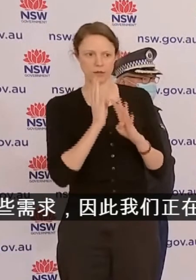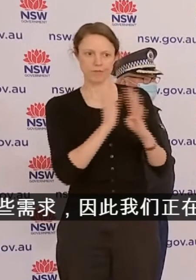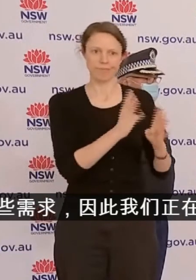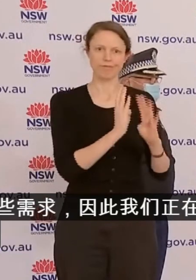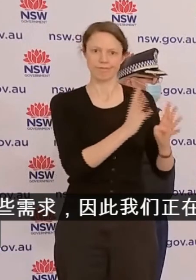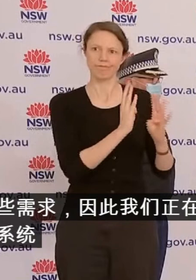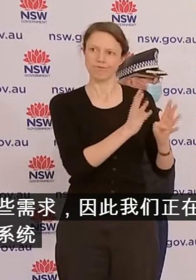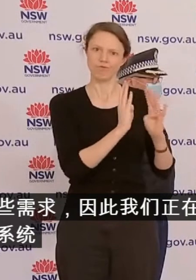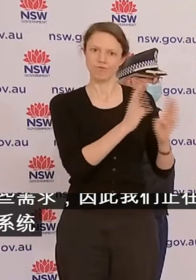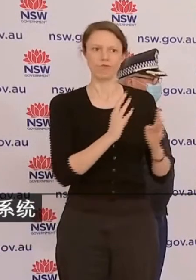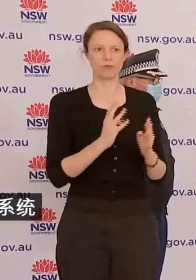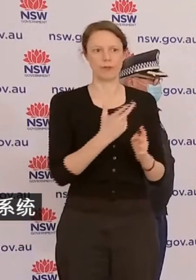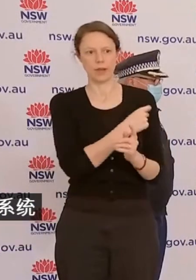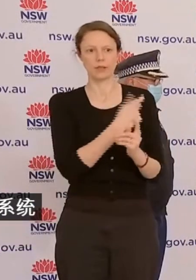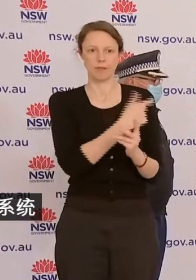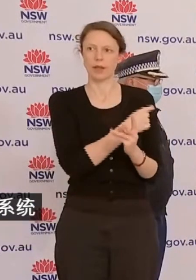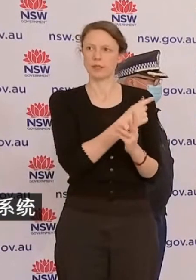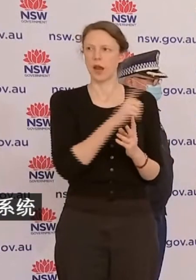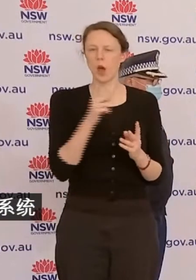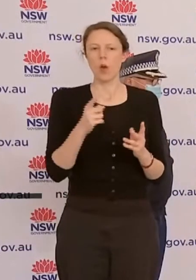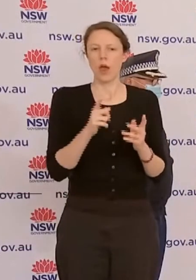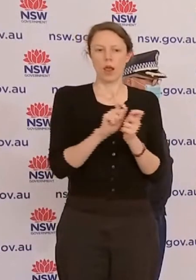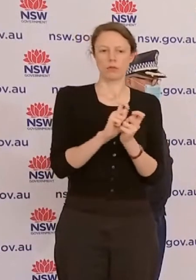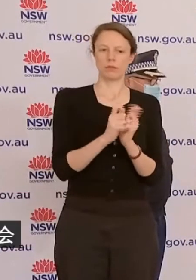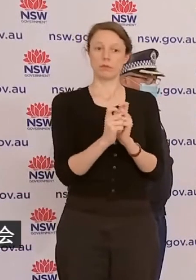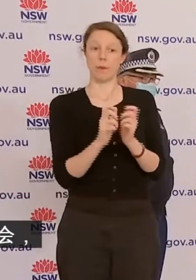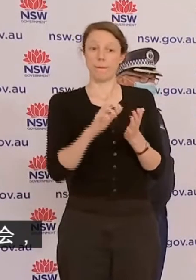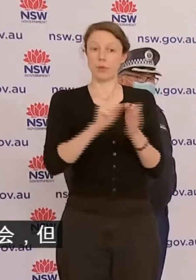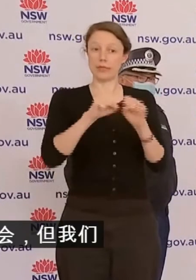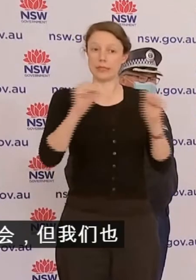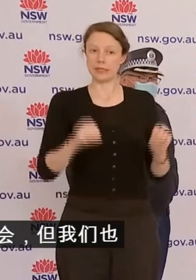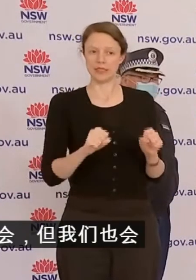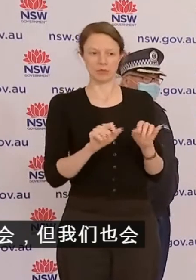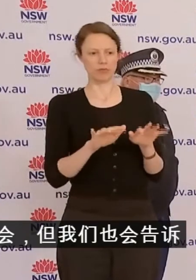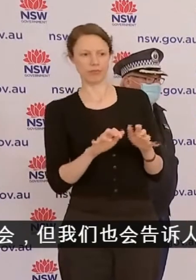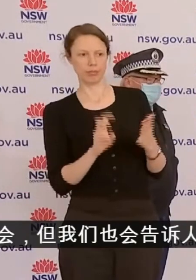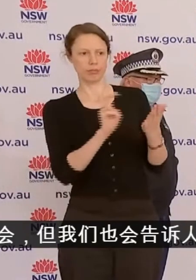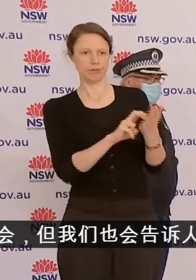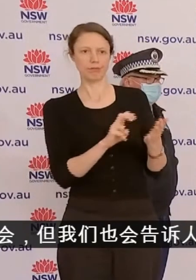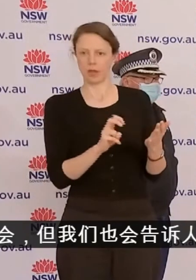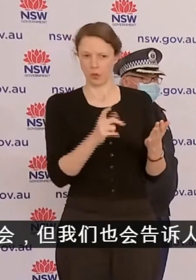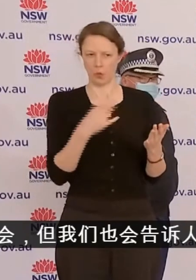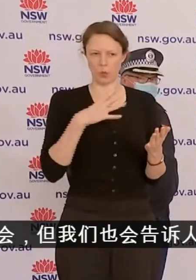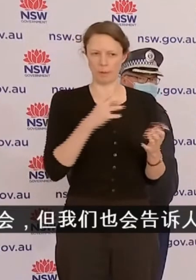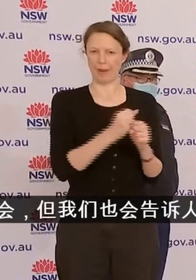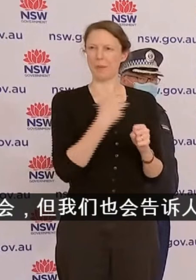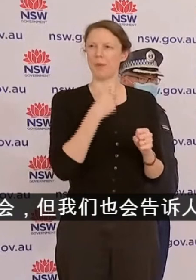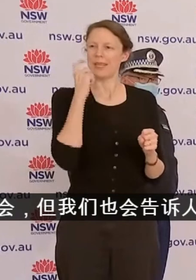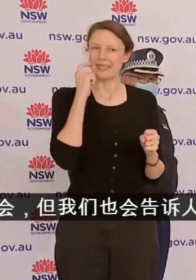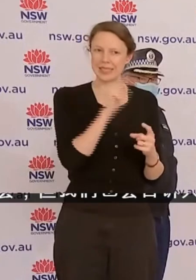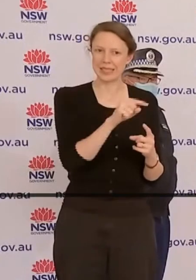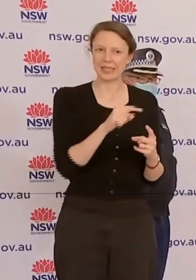looking at making the booking system easier. We're looking at opportunities for top-ups. But we also say to people,